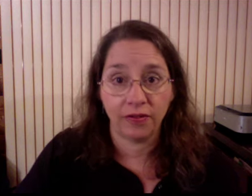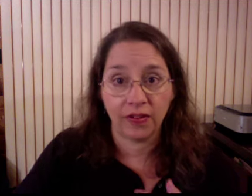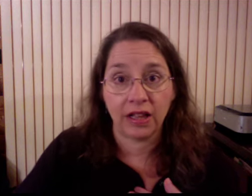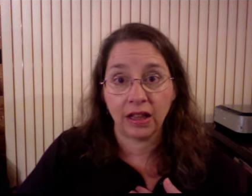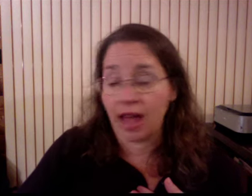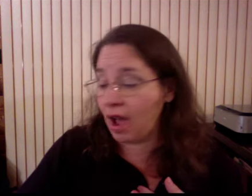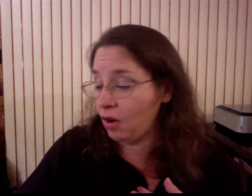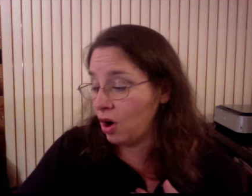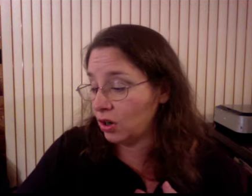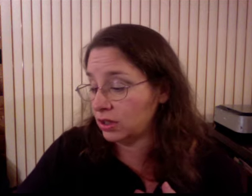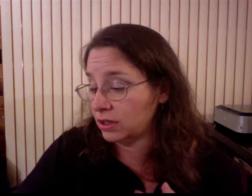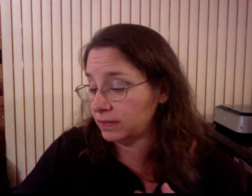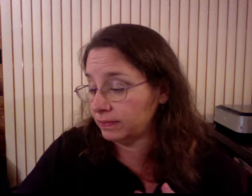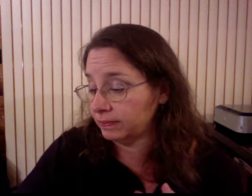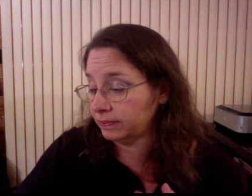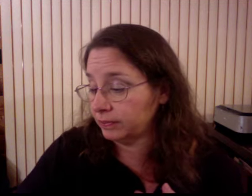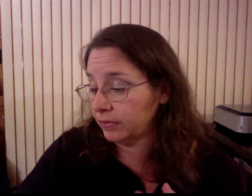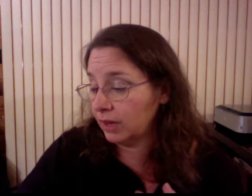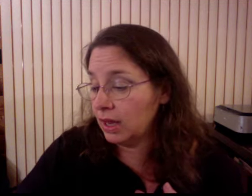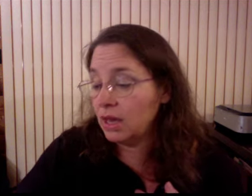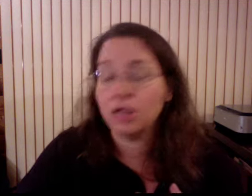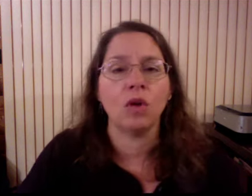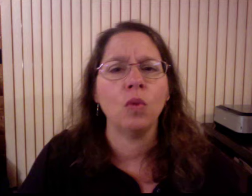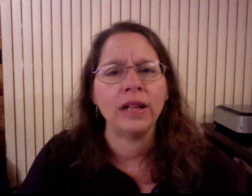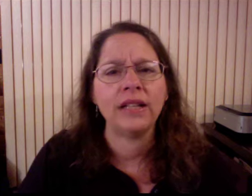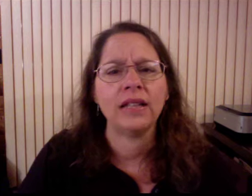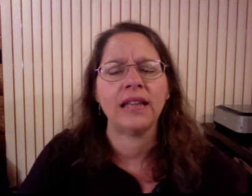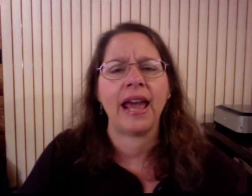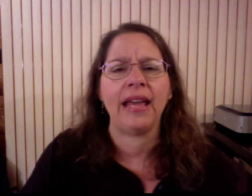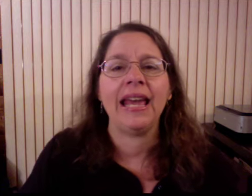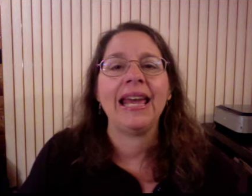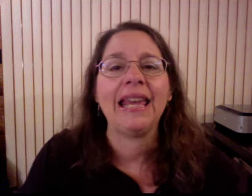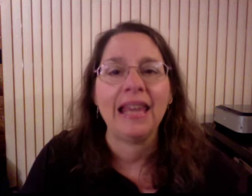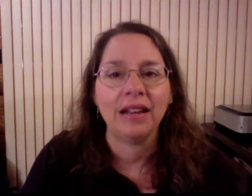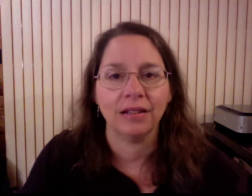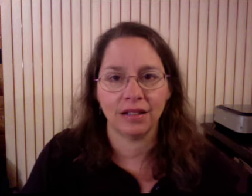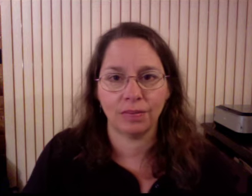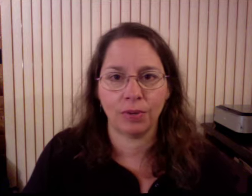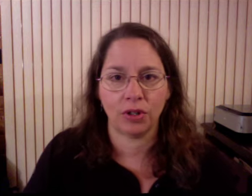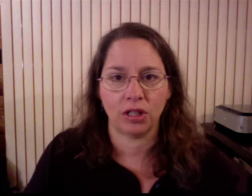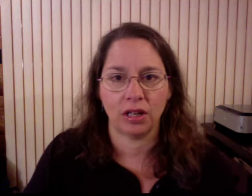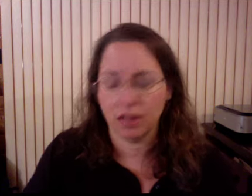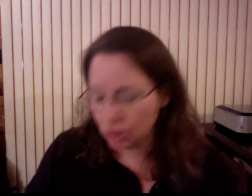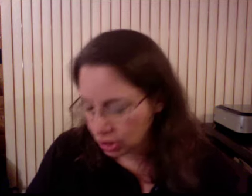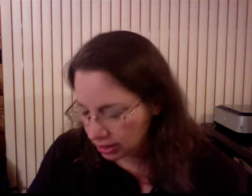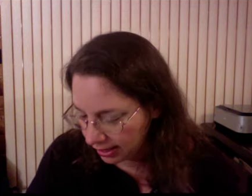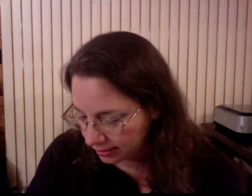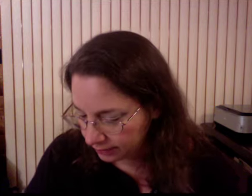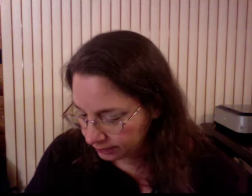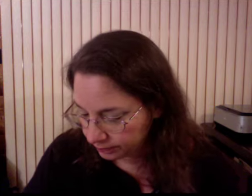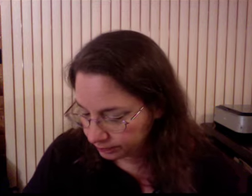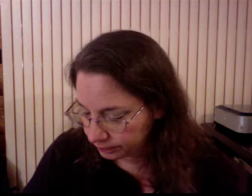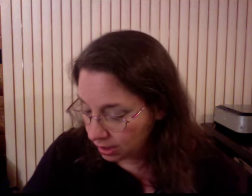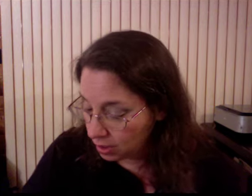fill our hearts. So what does a healed person look like?